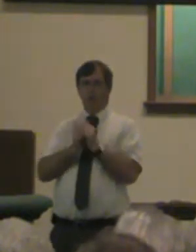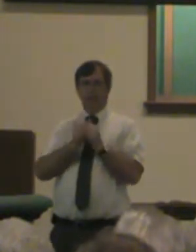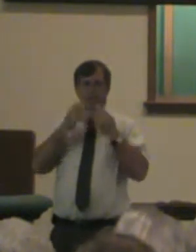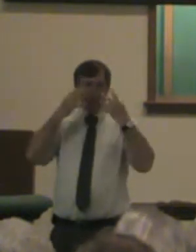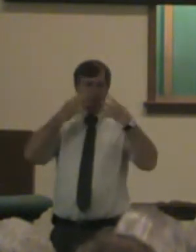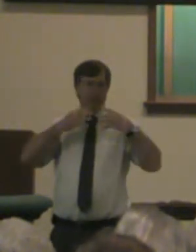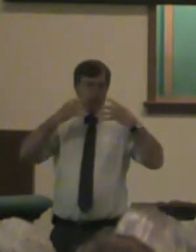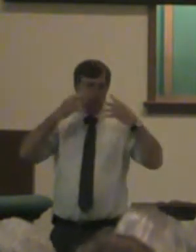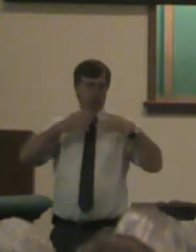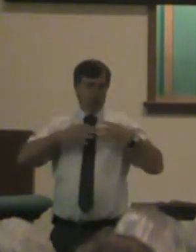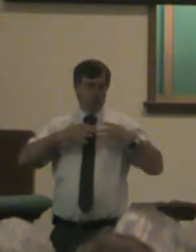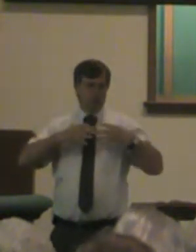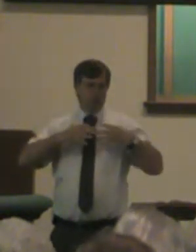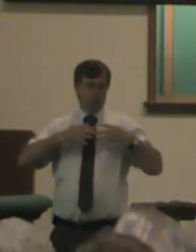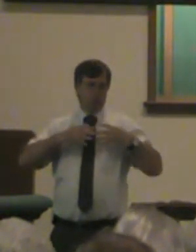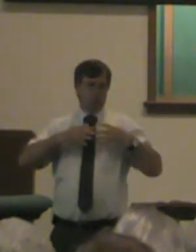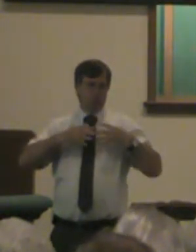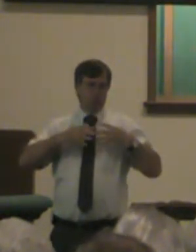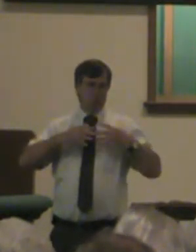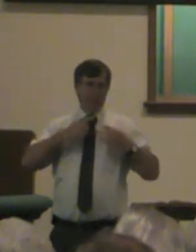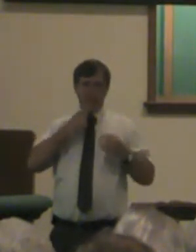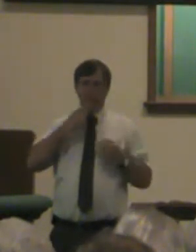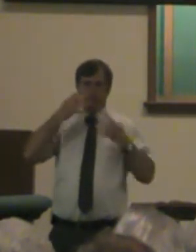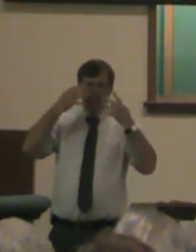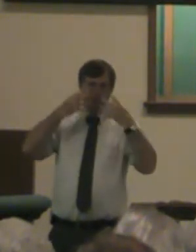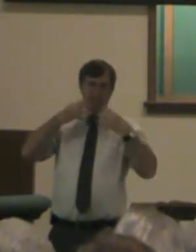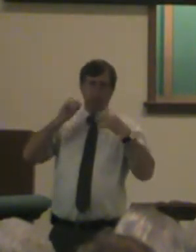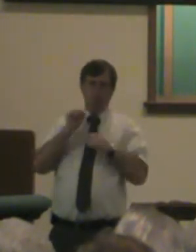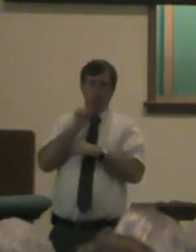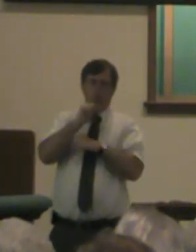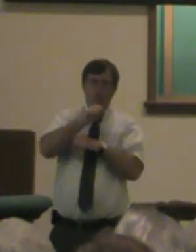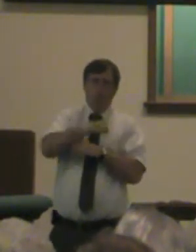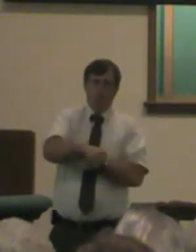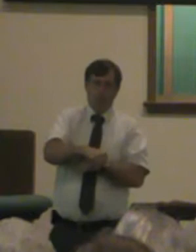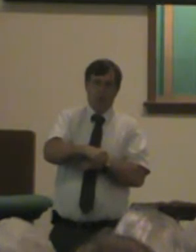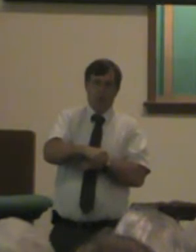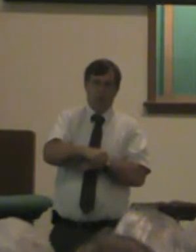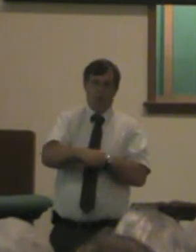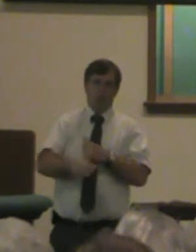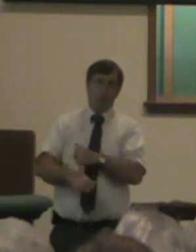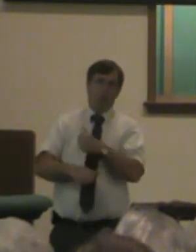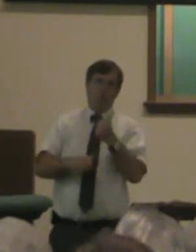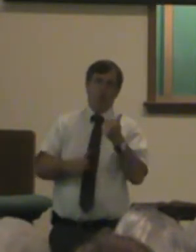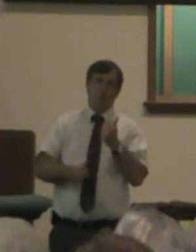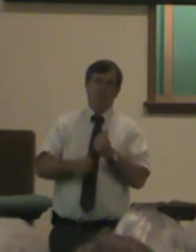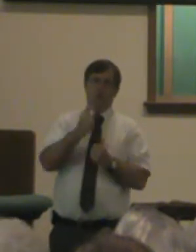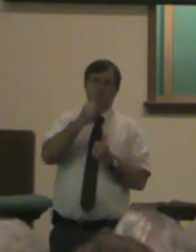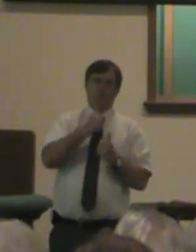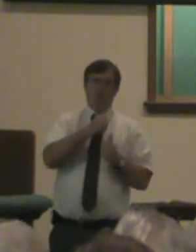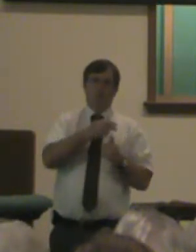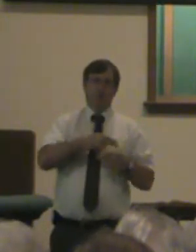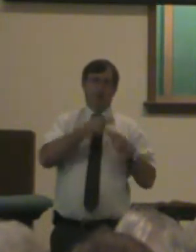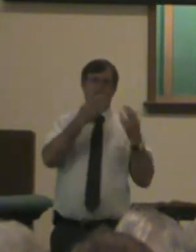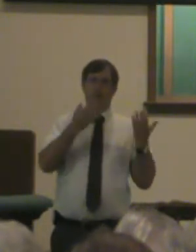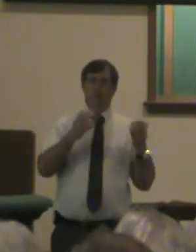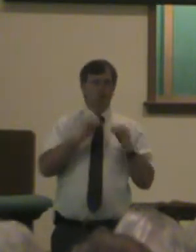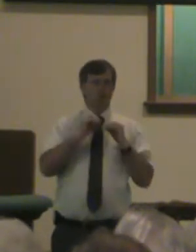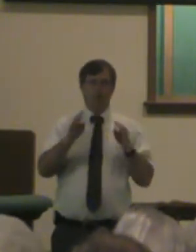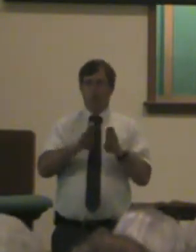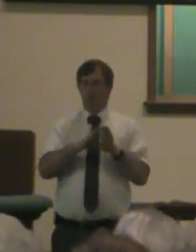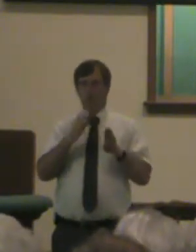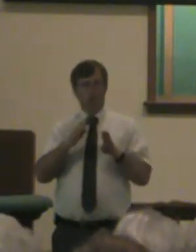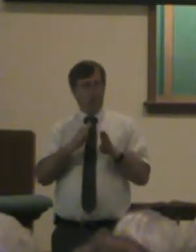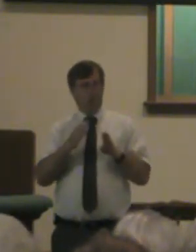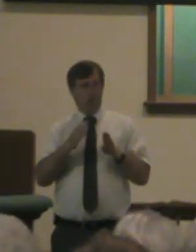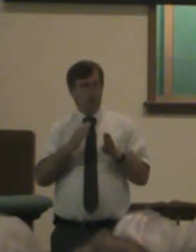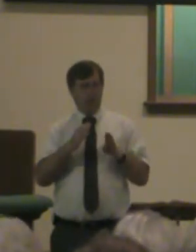tears. Because they would say that tears overcome all of the most lofty things. There is no door, they would say, there's